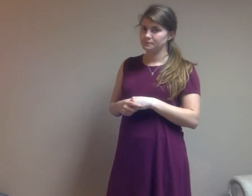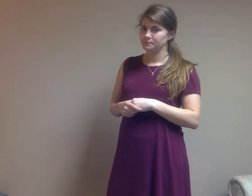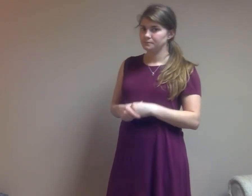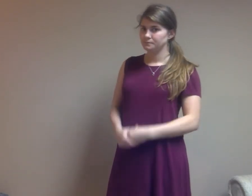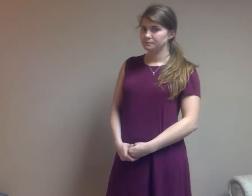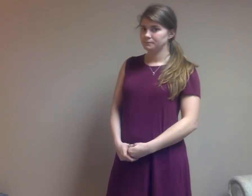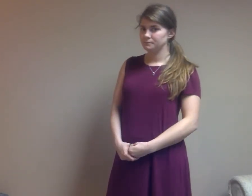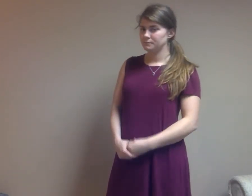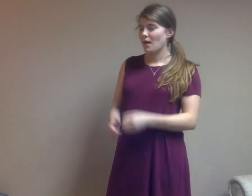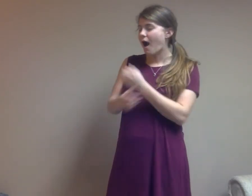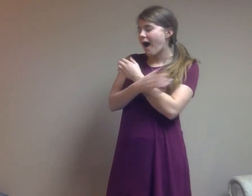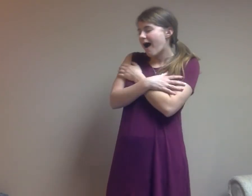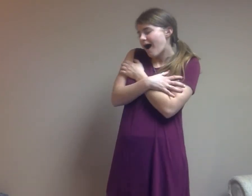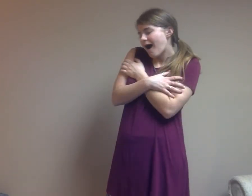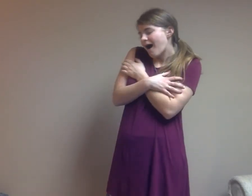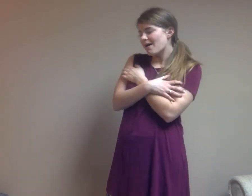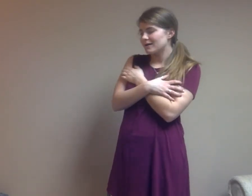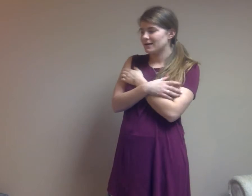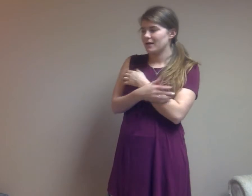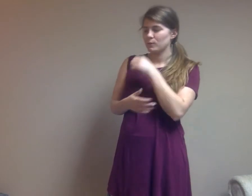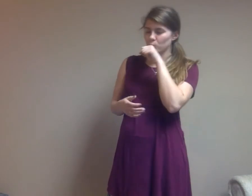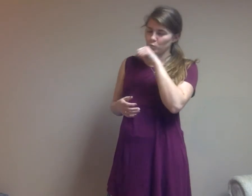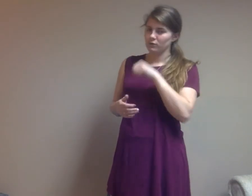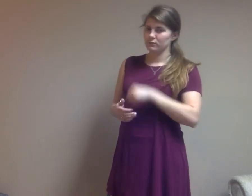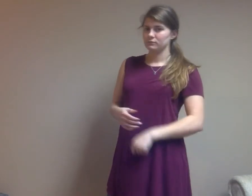I don't like going back to school.